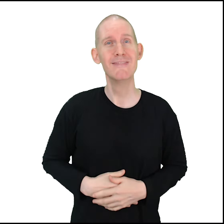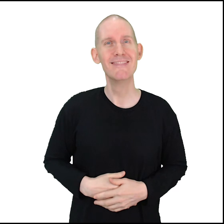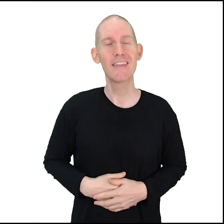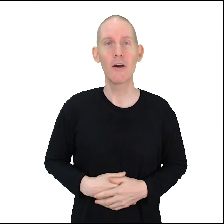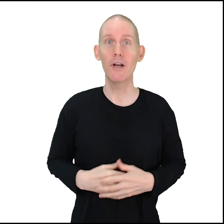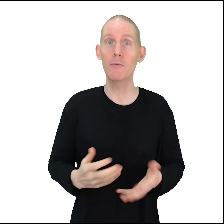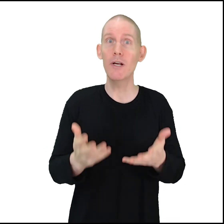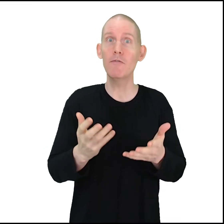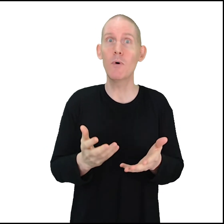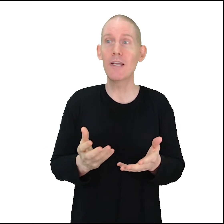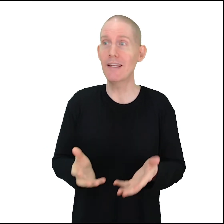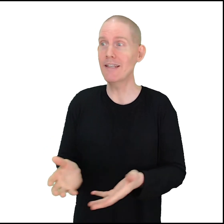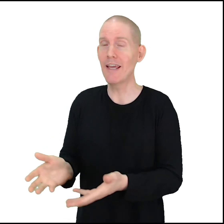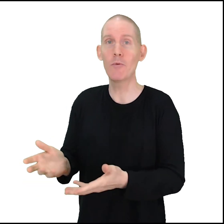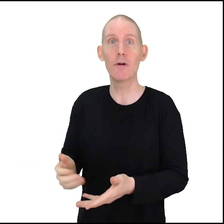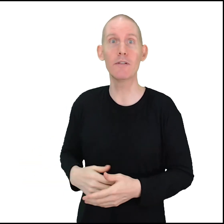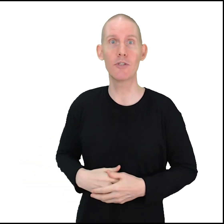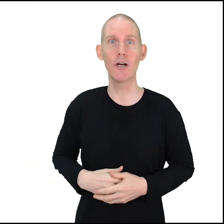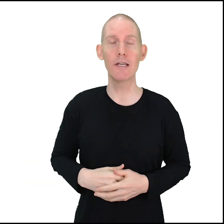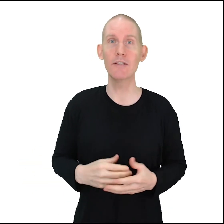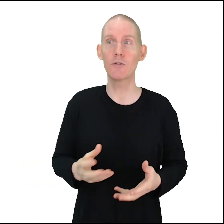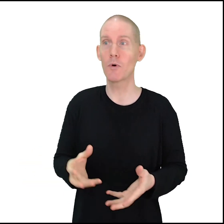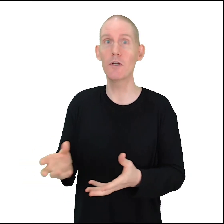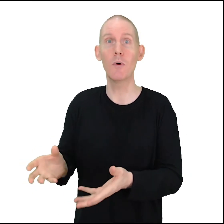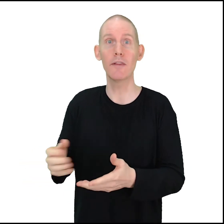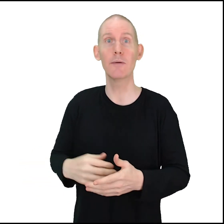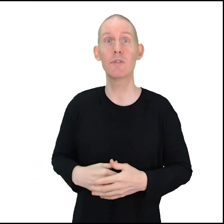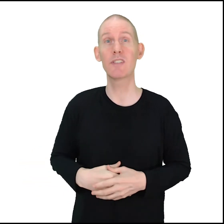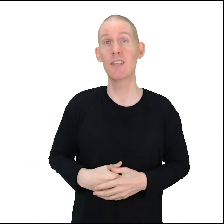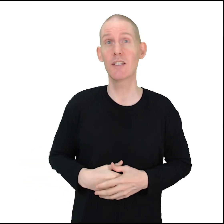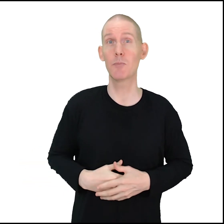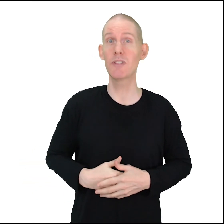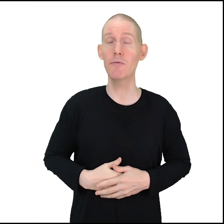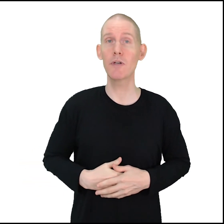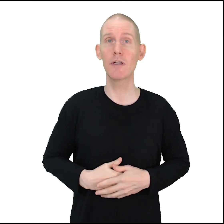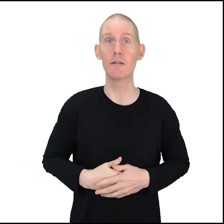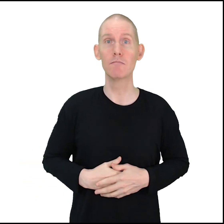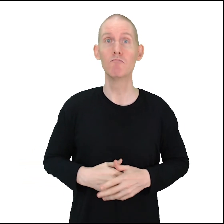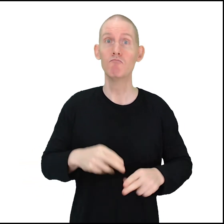All right, you might even want to indicate where the chair is or where you want them to sit specifically.